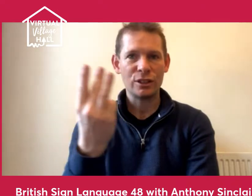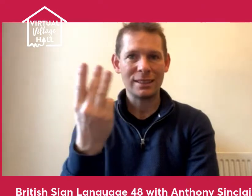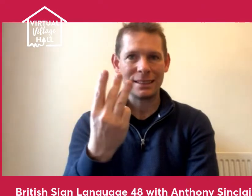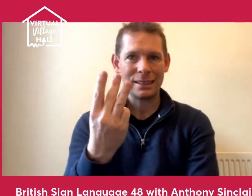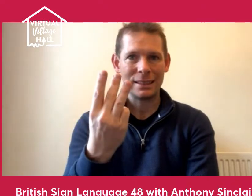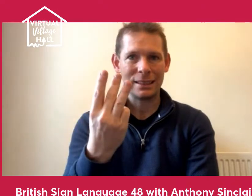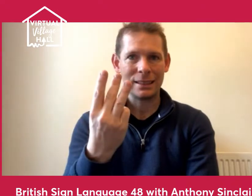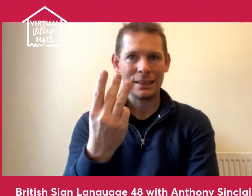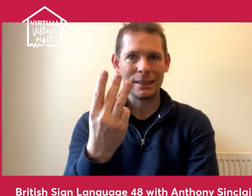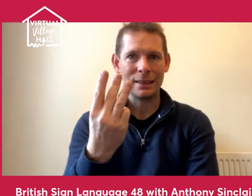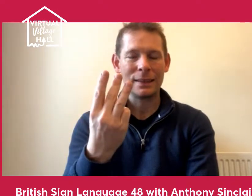13,